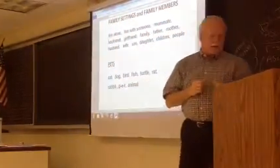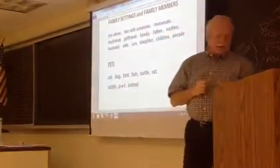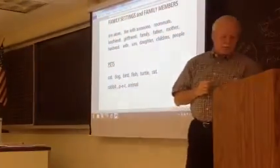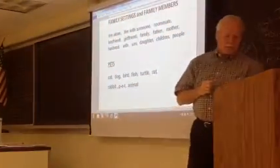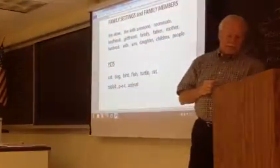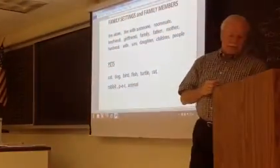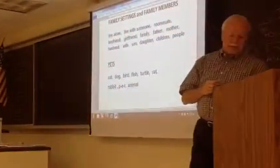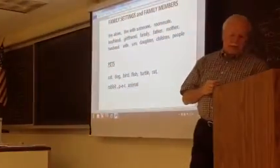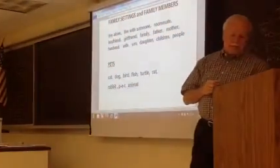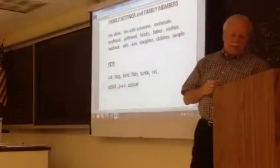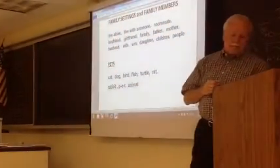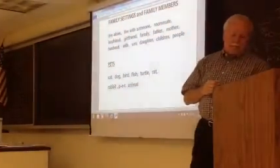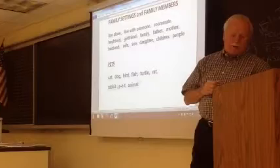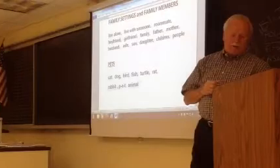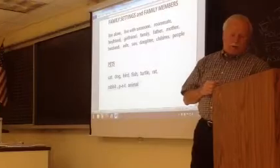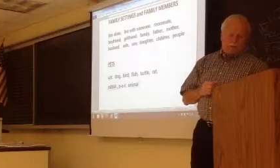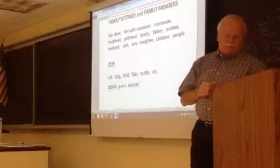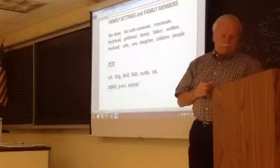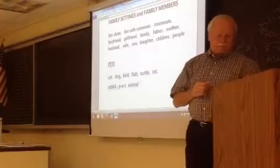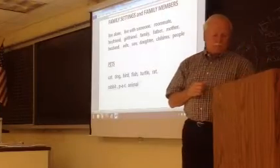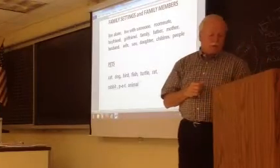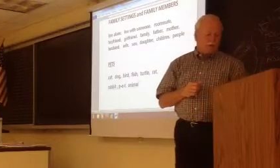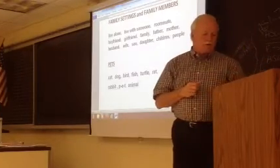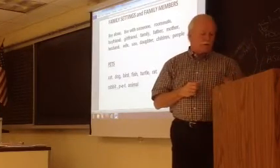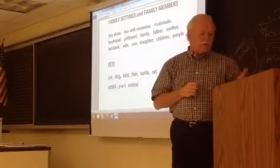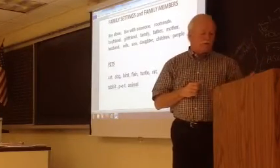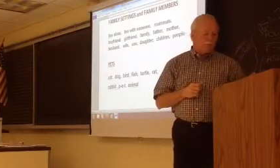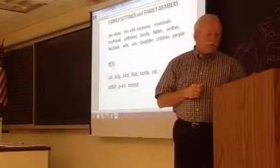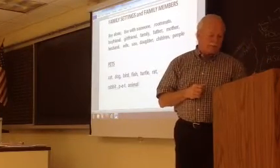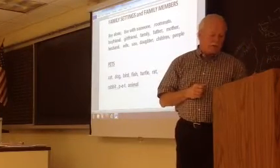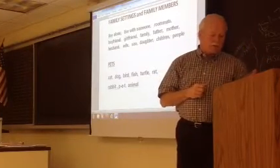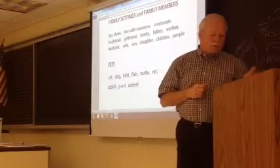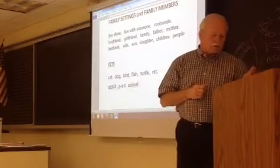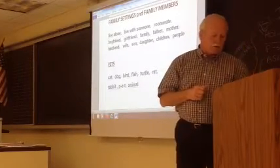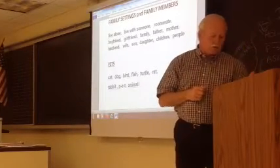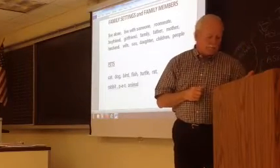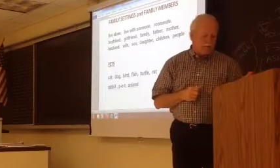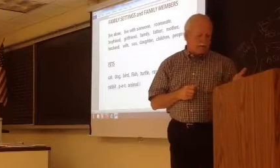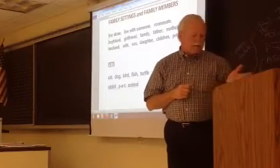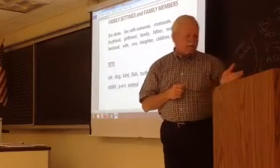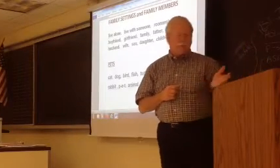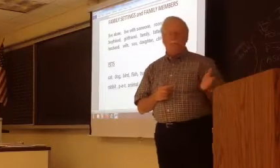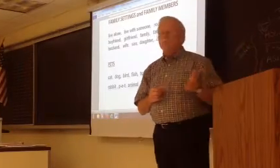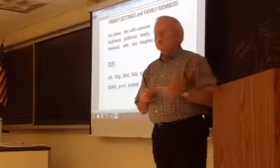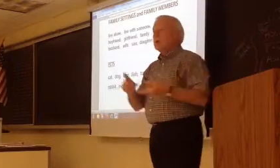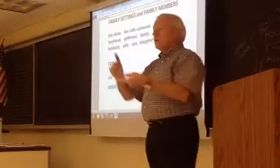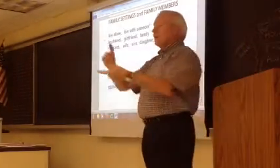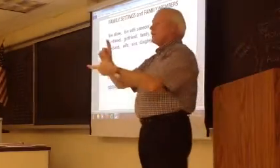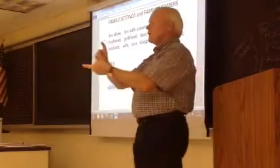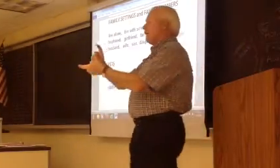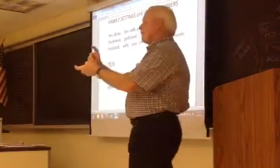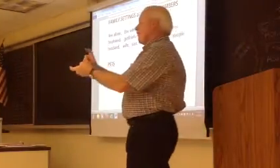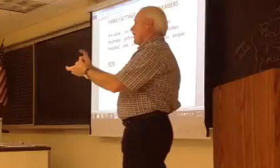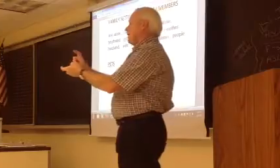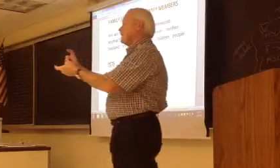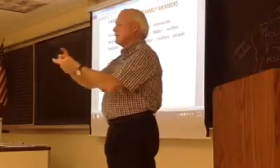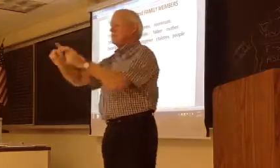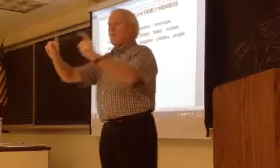Next one is well, they're doing either boyfriend or girlfriend. The sign friend is these